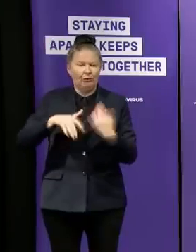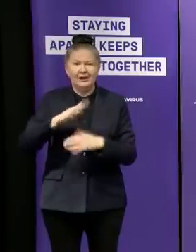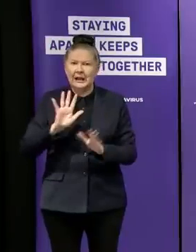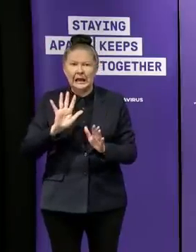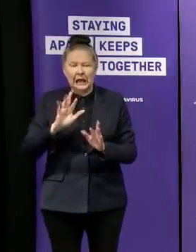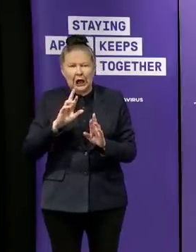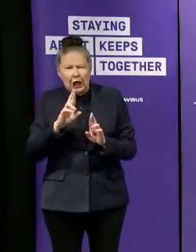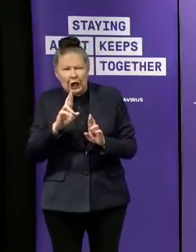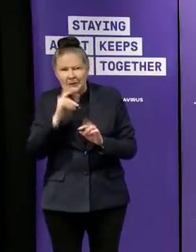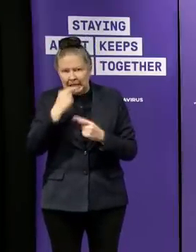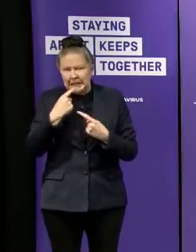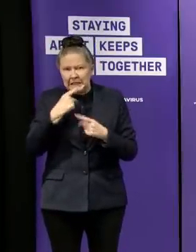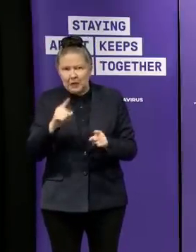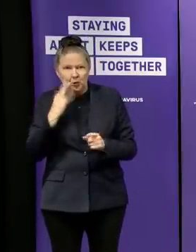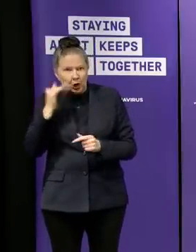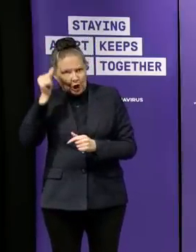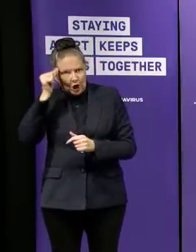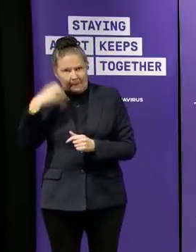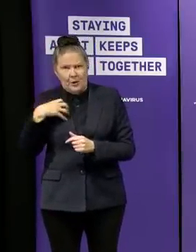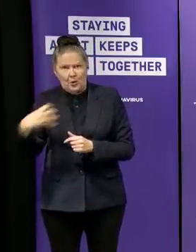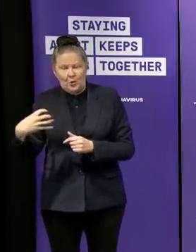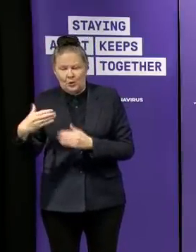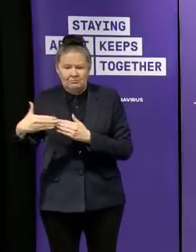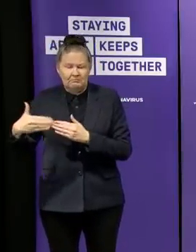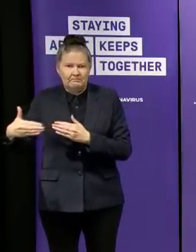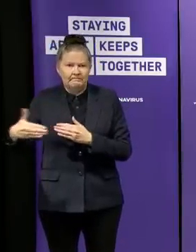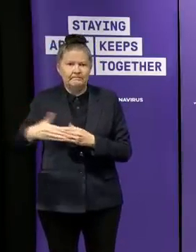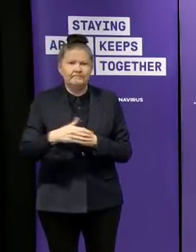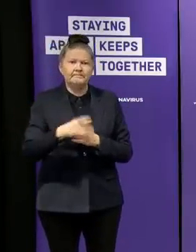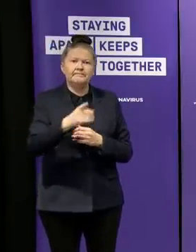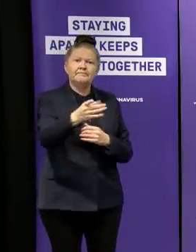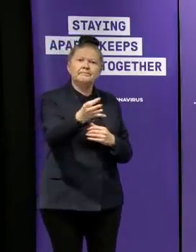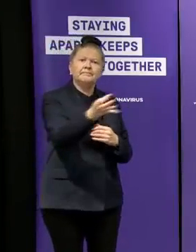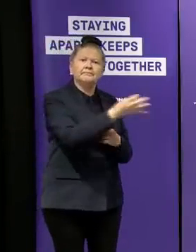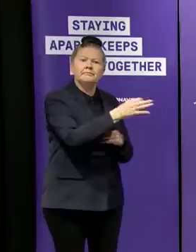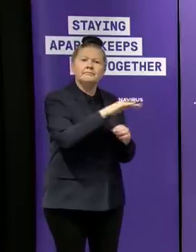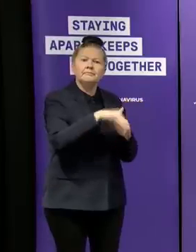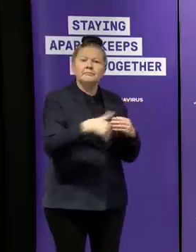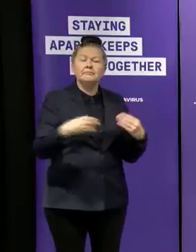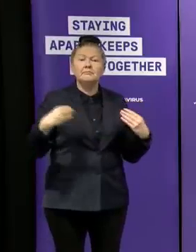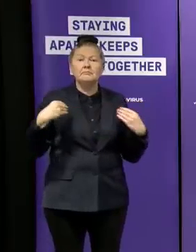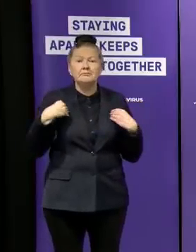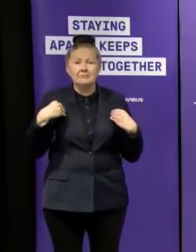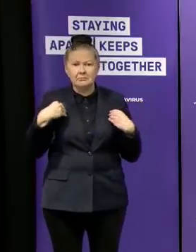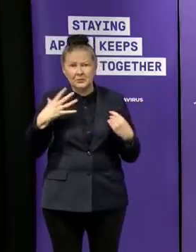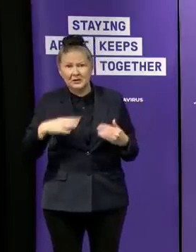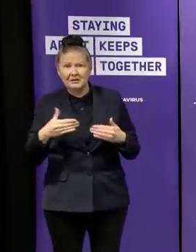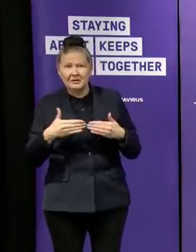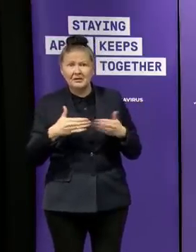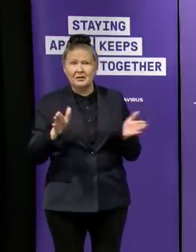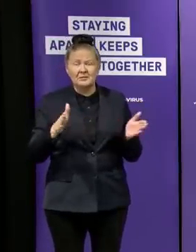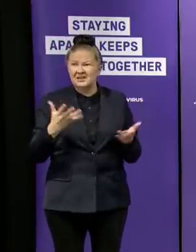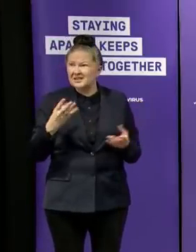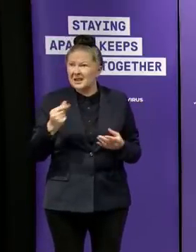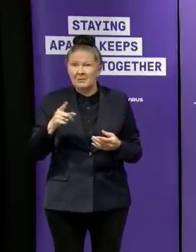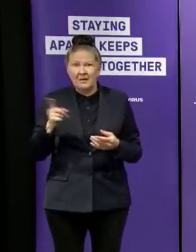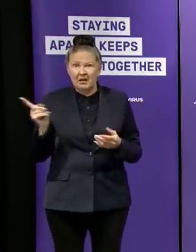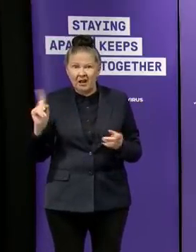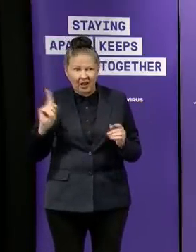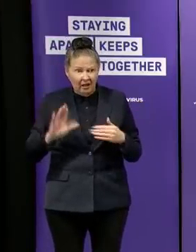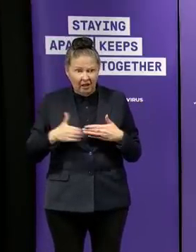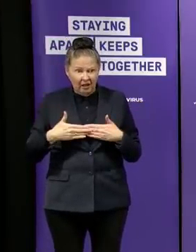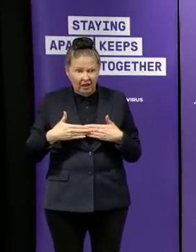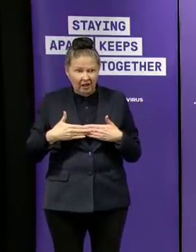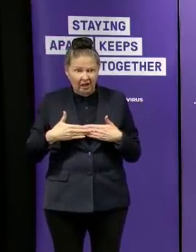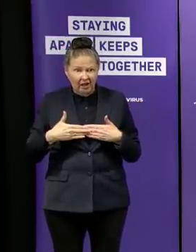announcements once we have more data. Kick in the guts to businesses who thought they might be able to reopen. Some say they won't be able to survive being closed for another